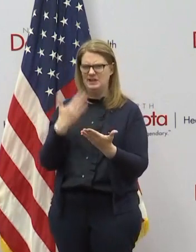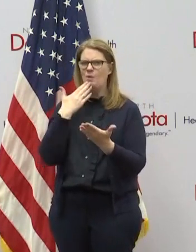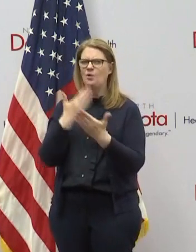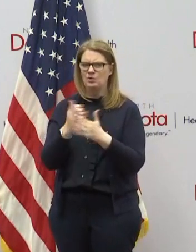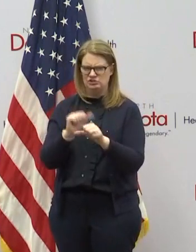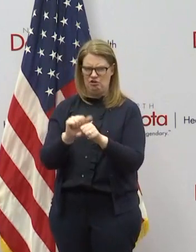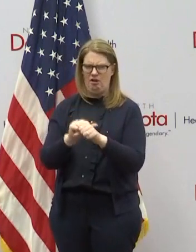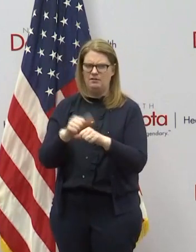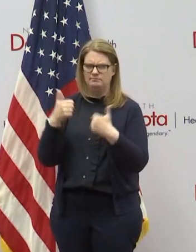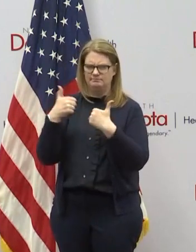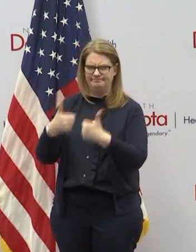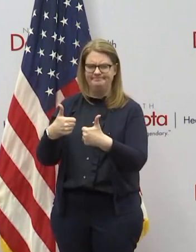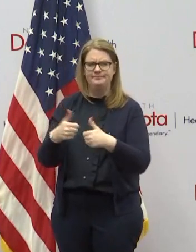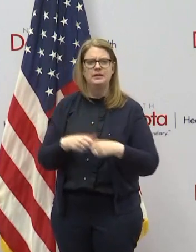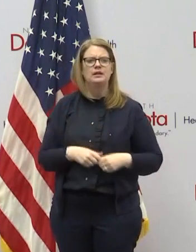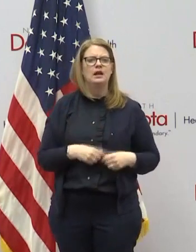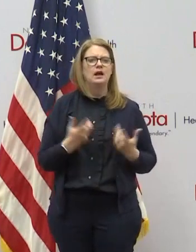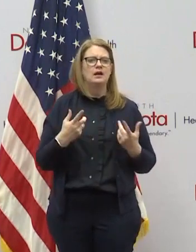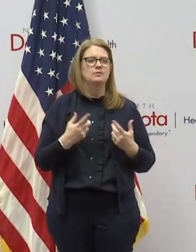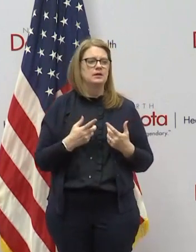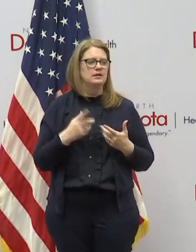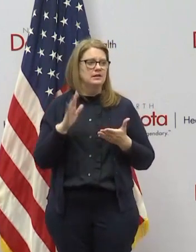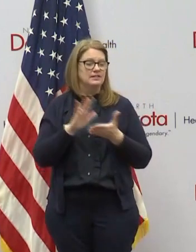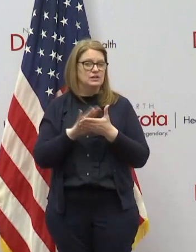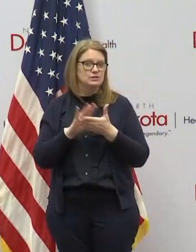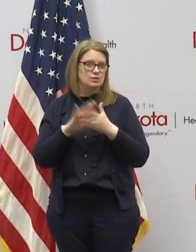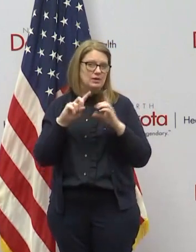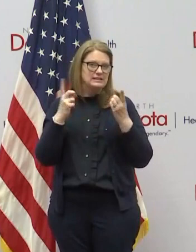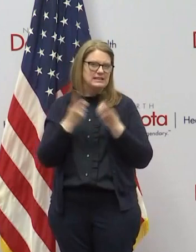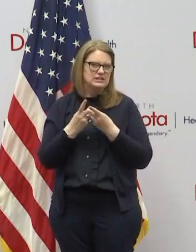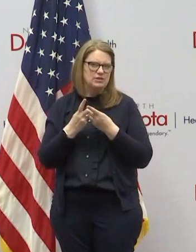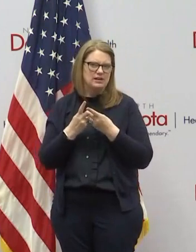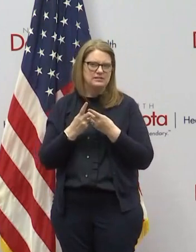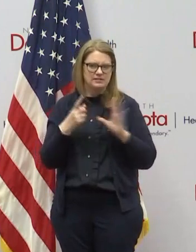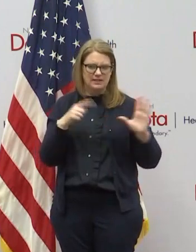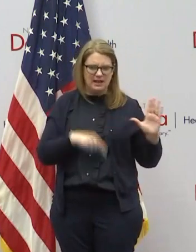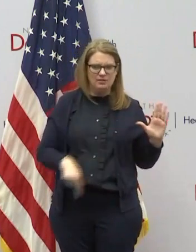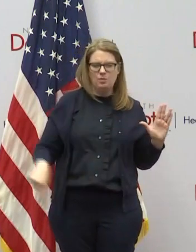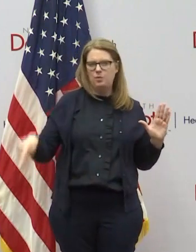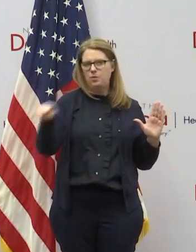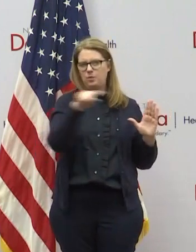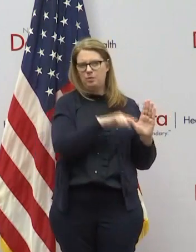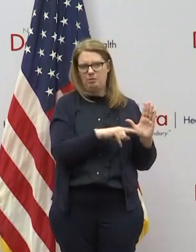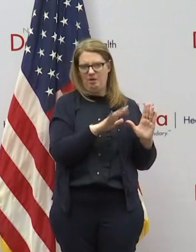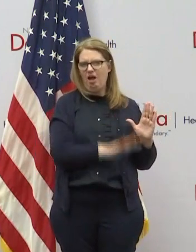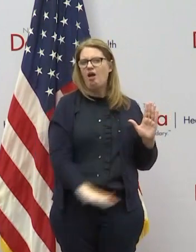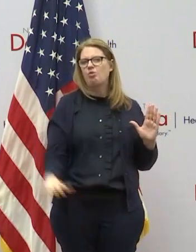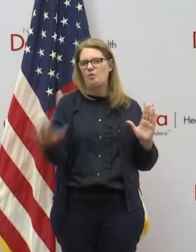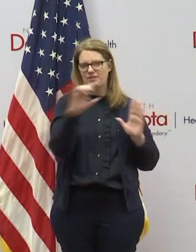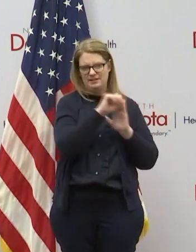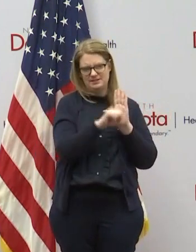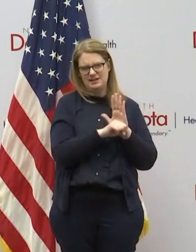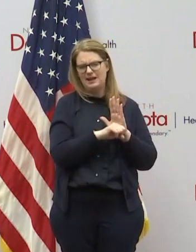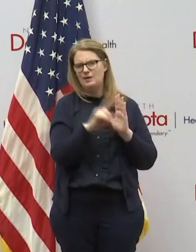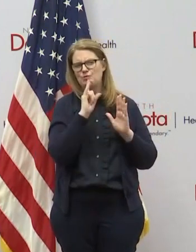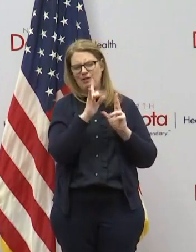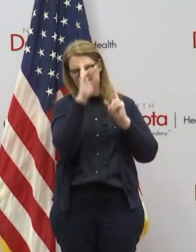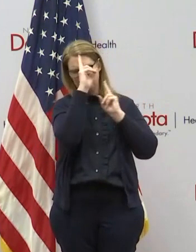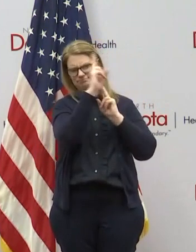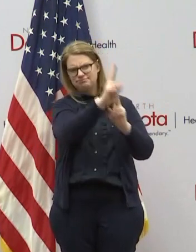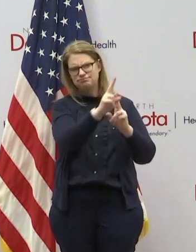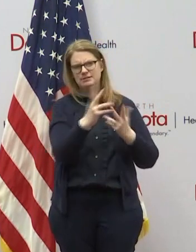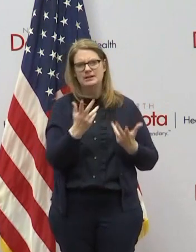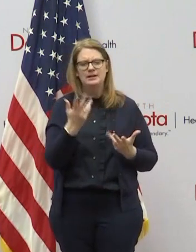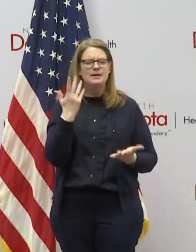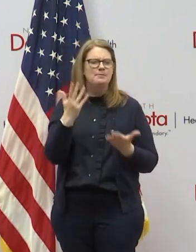mentioned, there is school districts like Williston that we're so proud of and we lift up all across the state, and those that may not be as